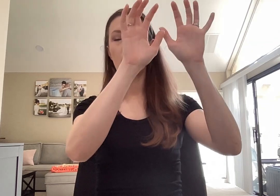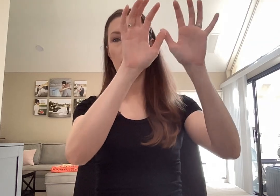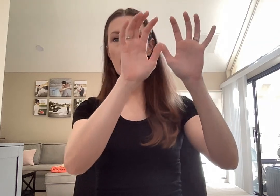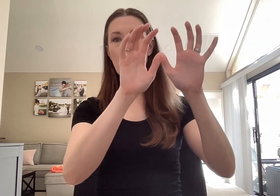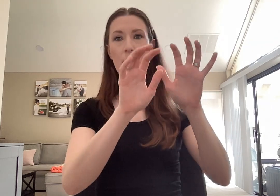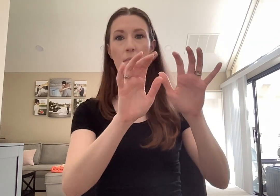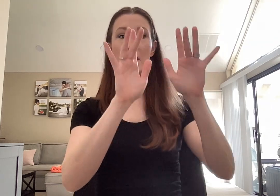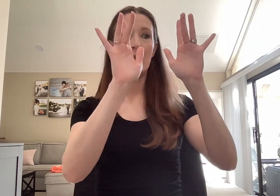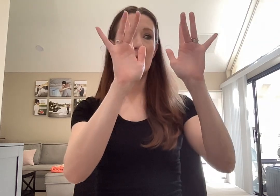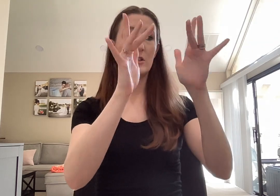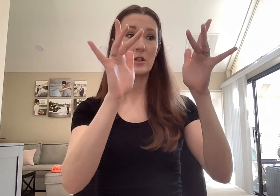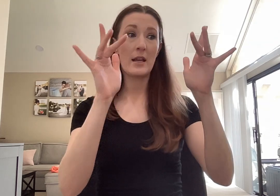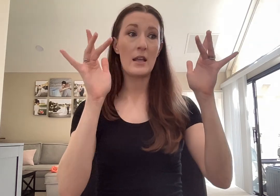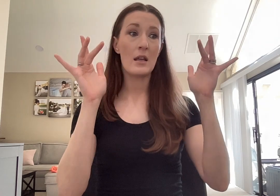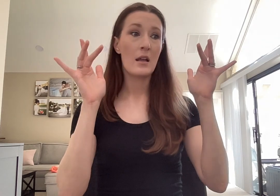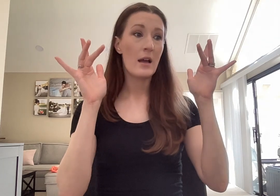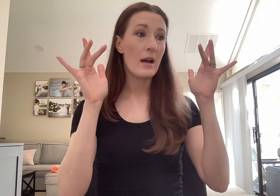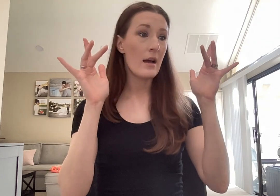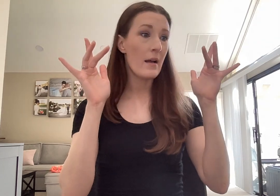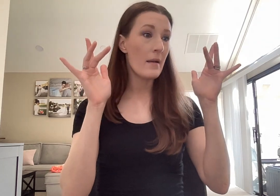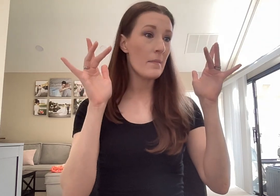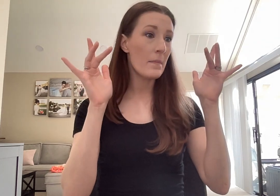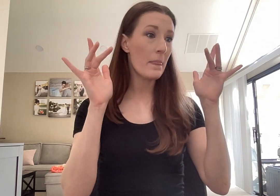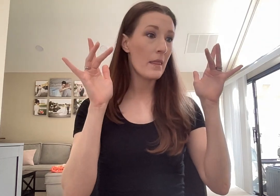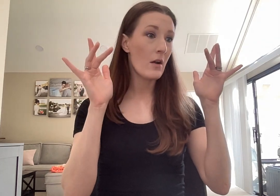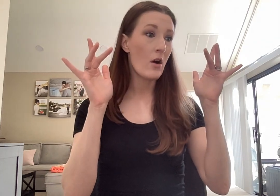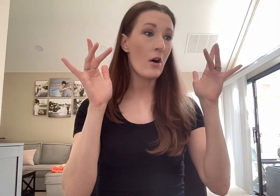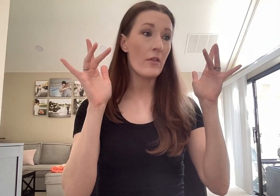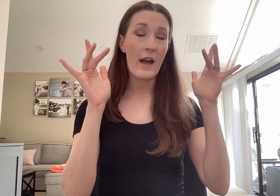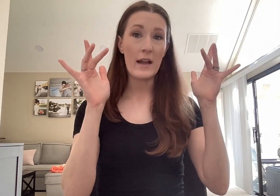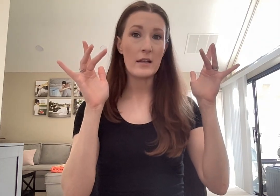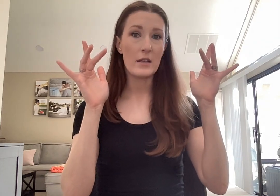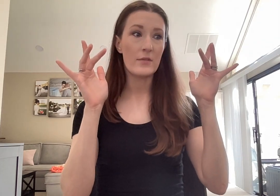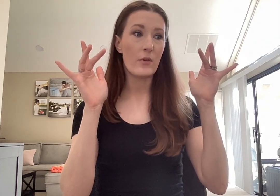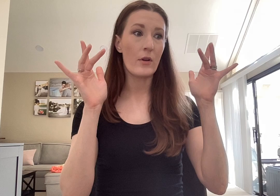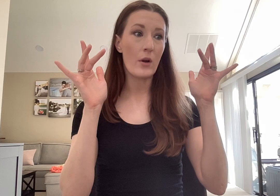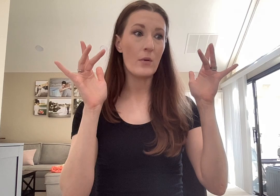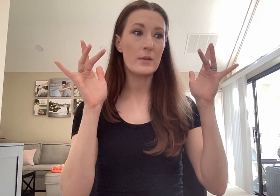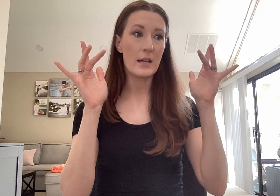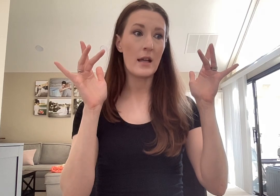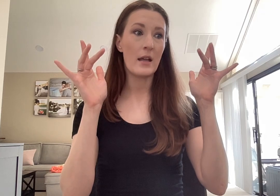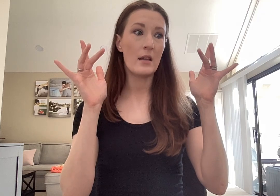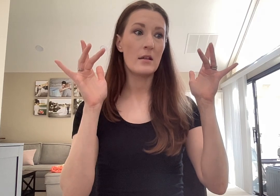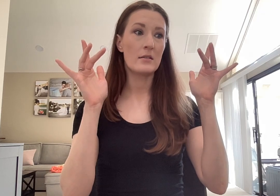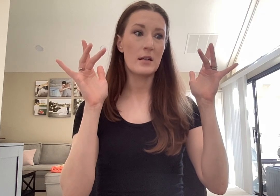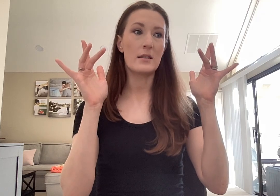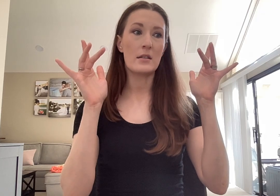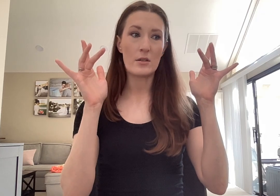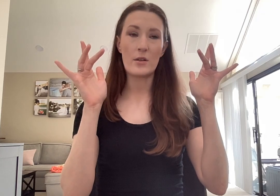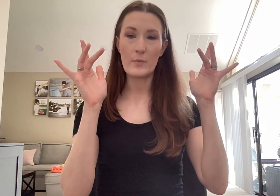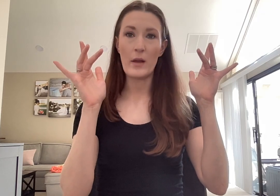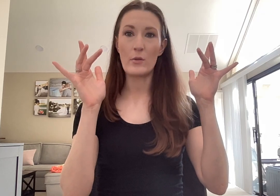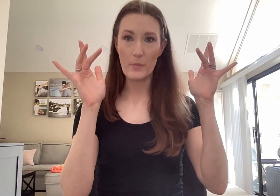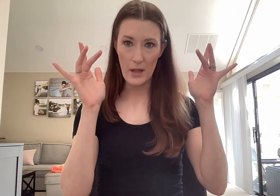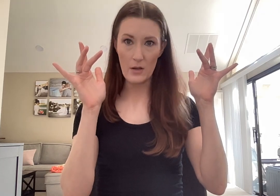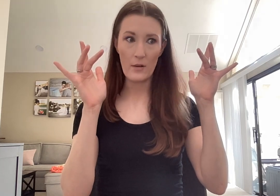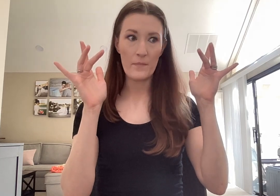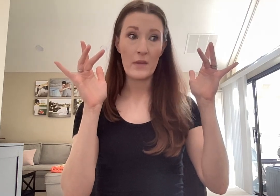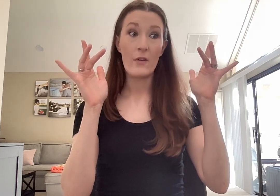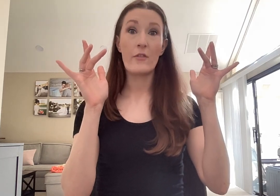place them. They're shiny. All that is for Oh Say Does That Star Spangled Banner. For